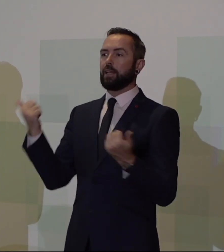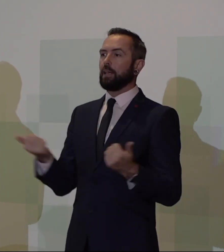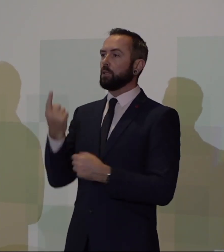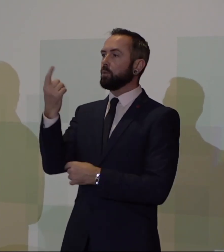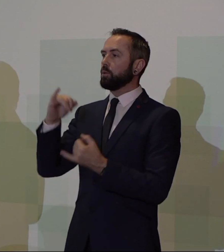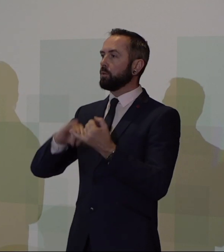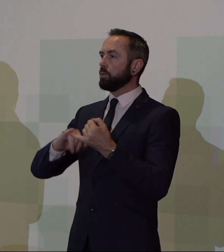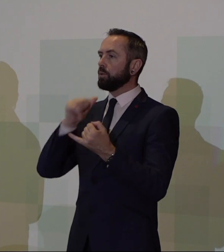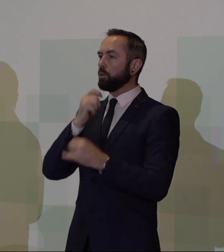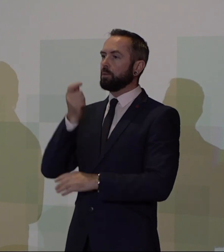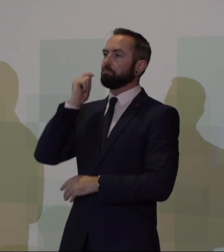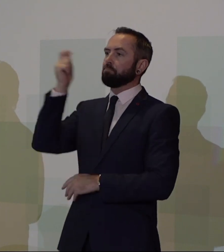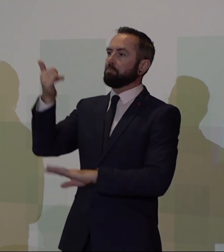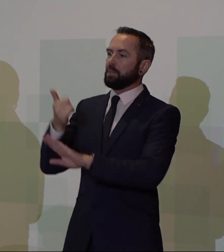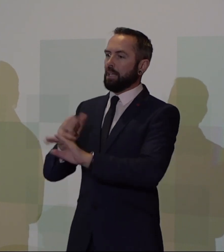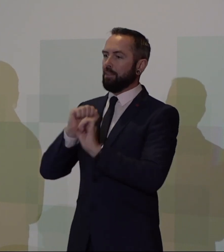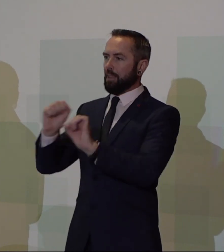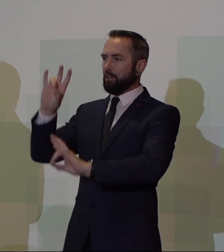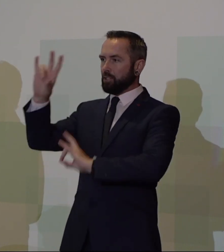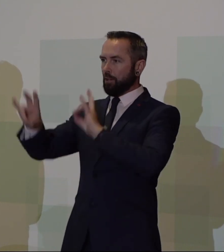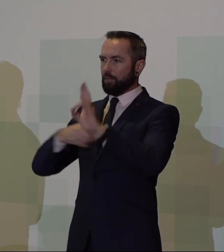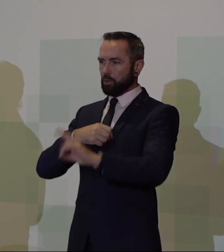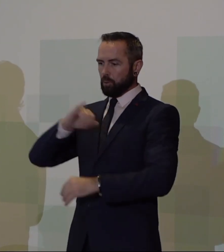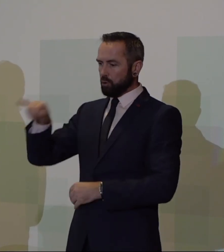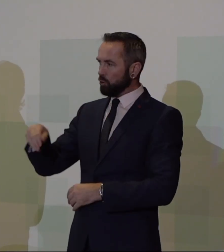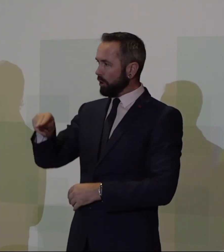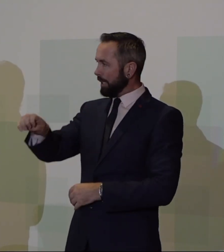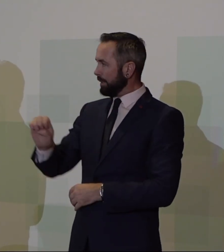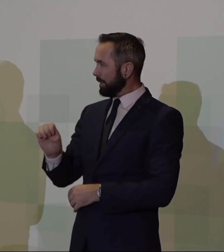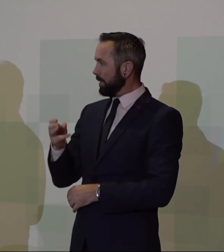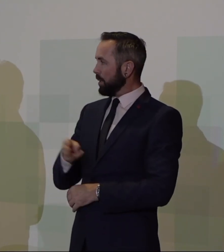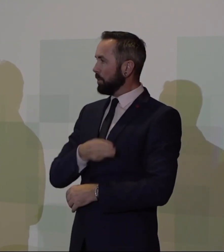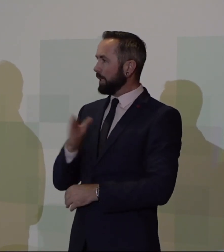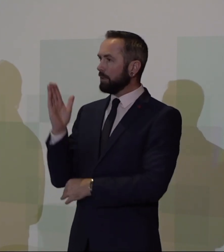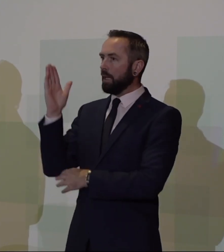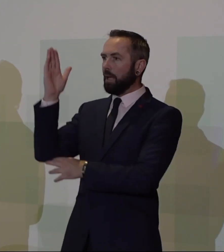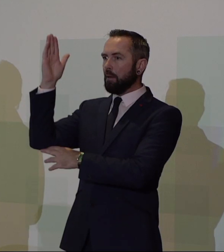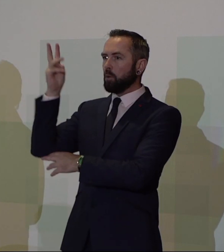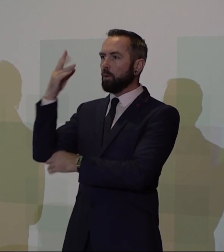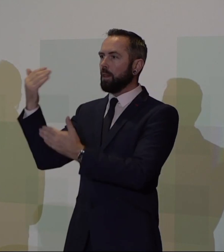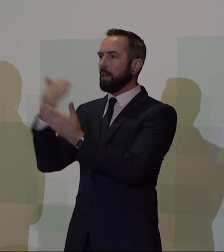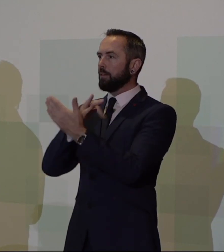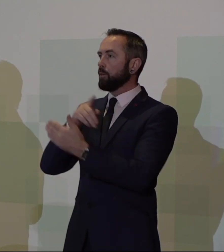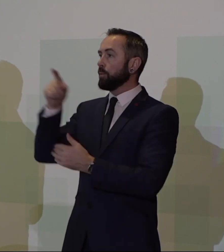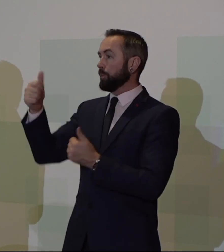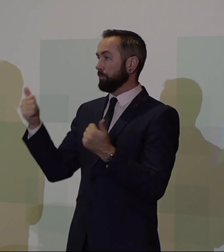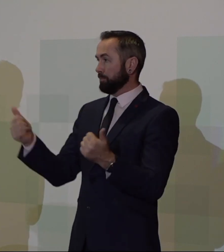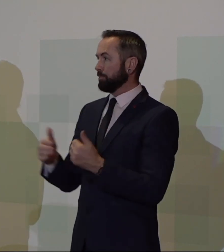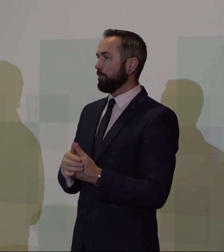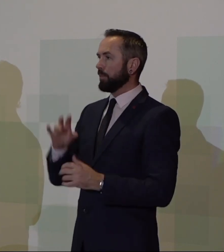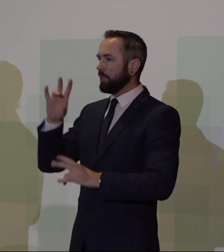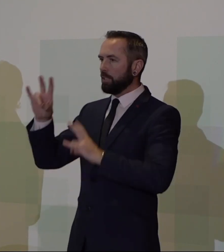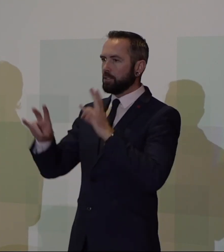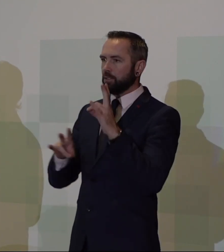hasn't handed up yet their survey to Jane, could you please just put your hand up now and she'll come and collect them. So